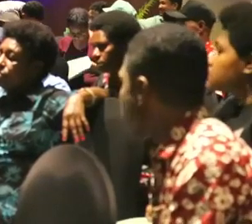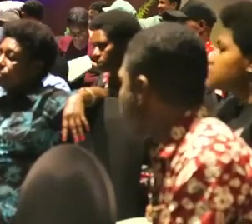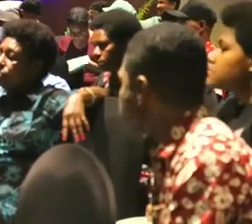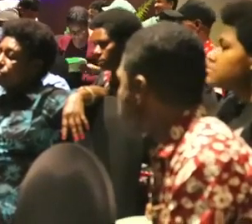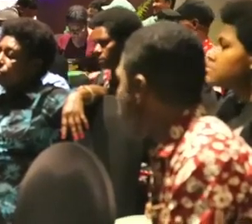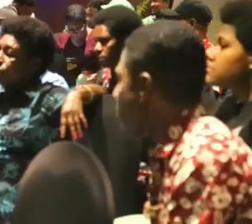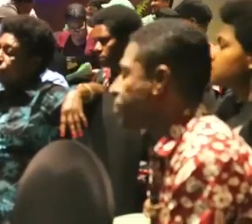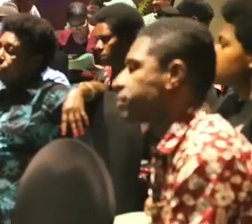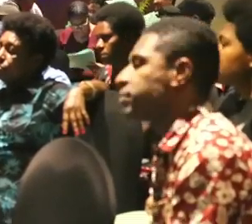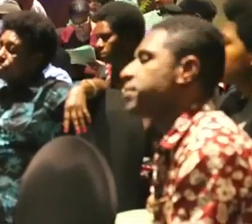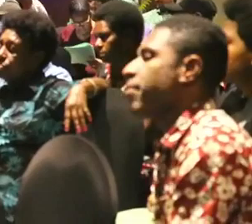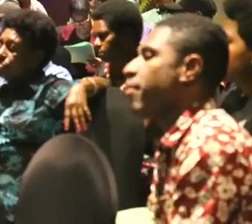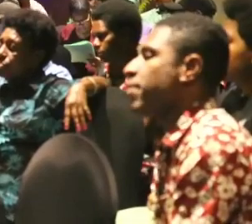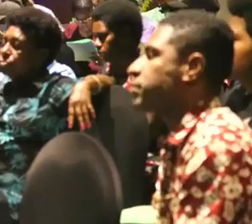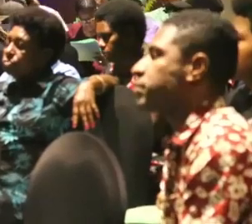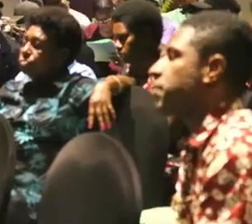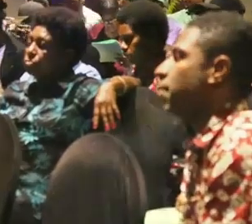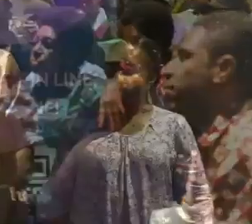Um,